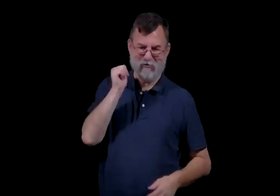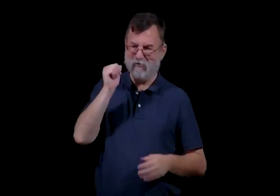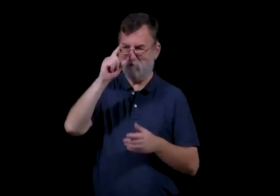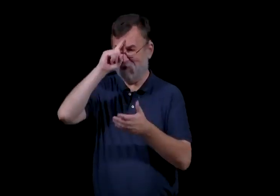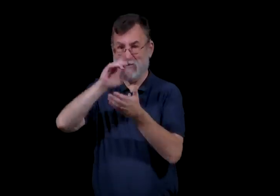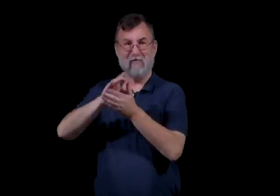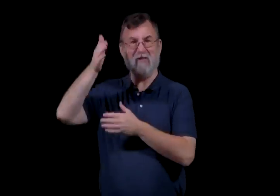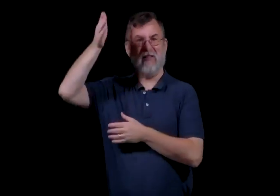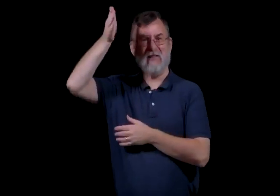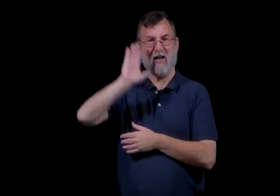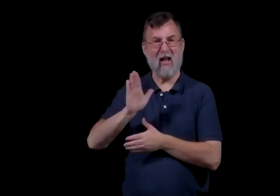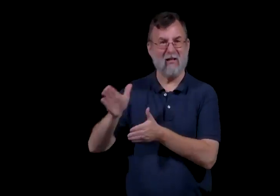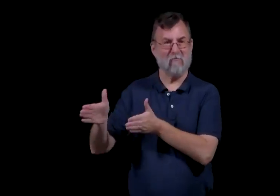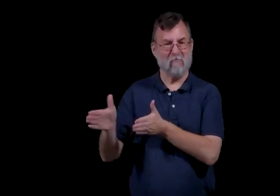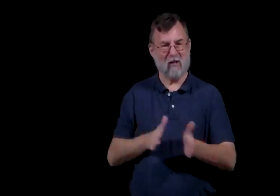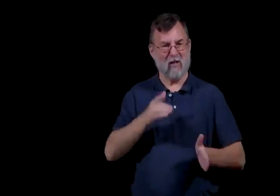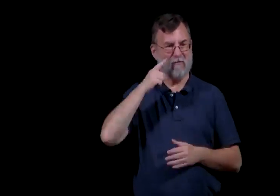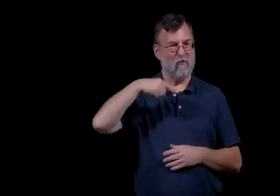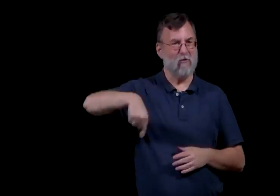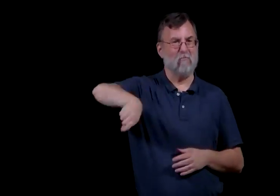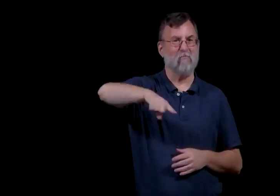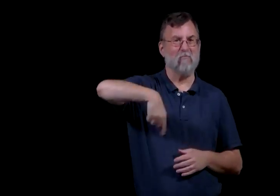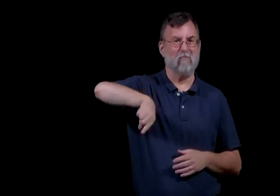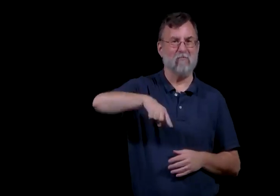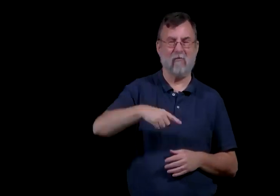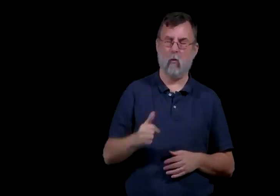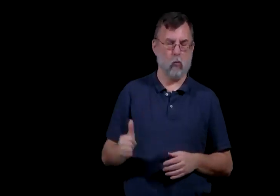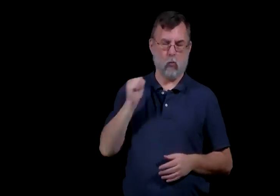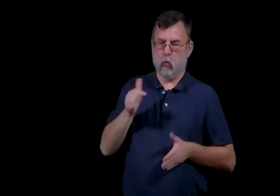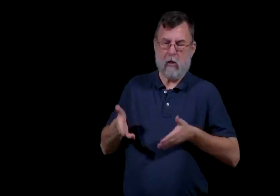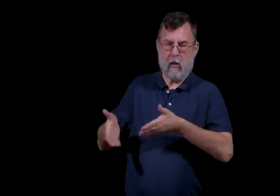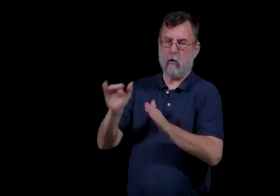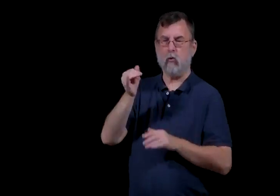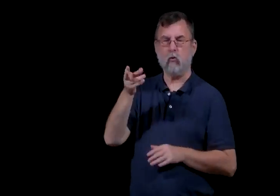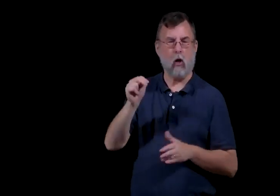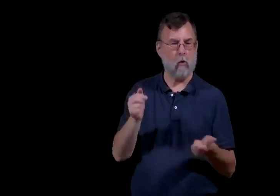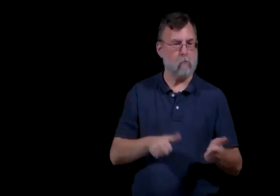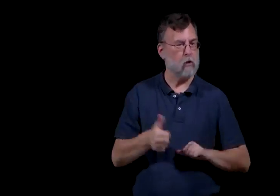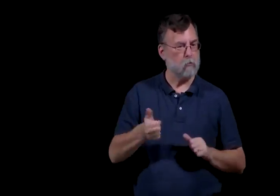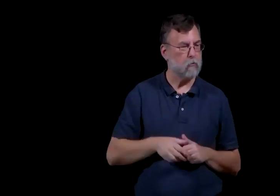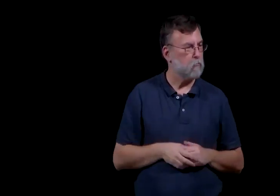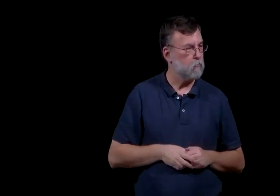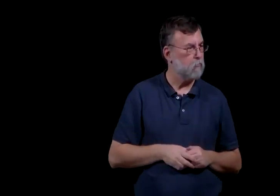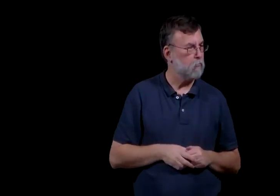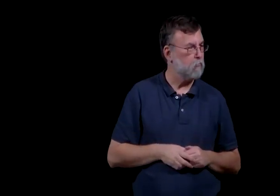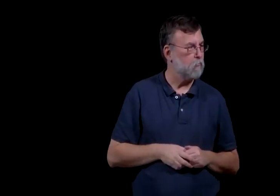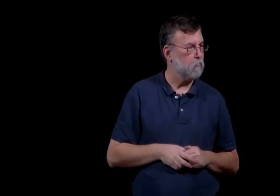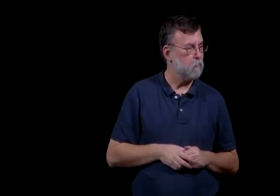refused to accept God's plan for themselves. They did not let John baptize